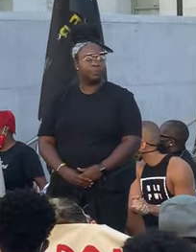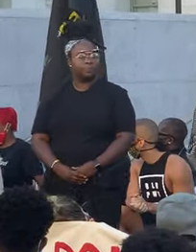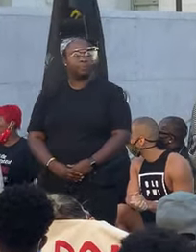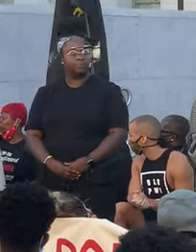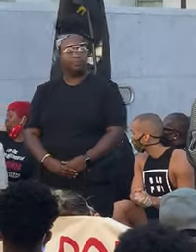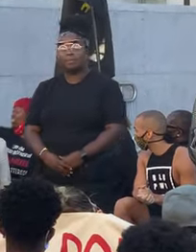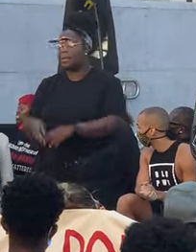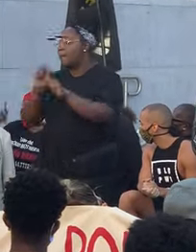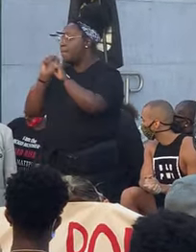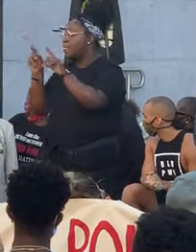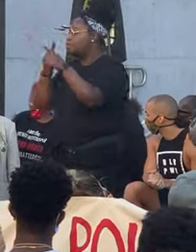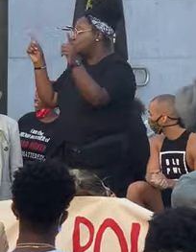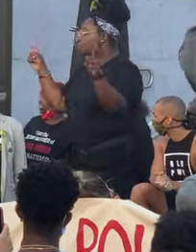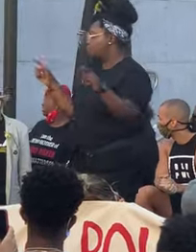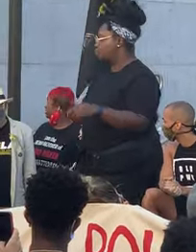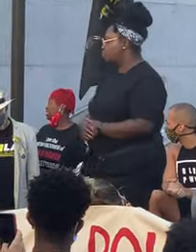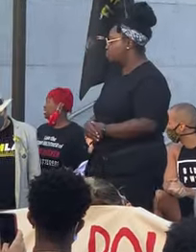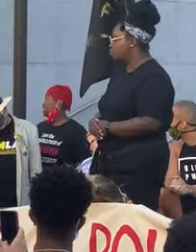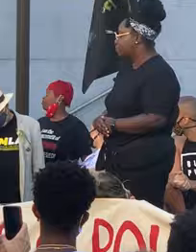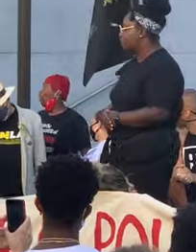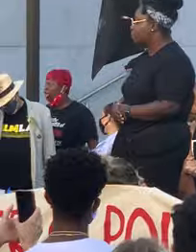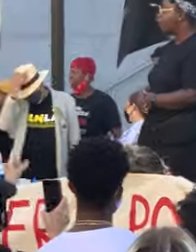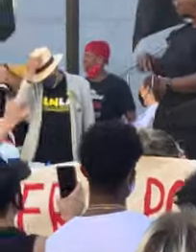Bless y'all.